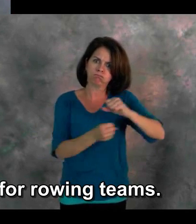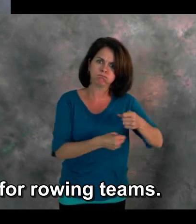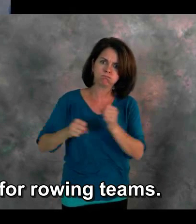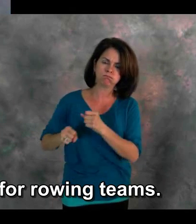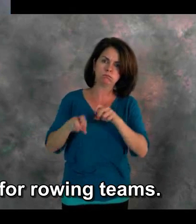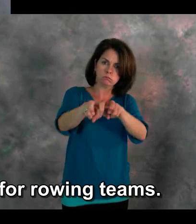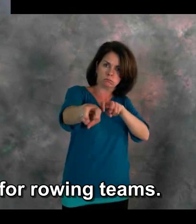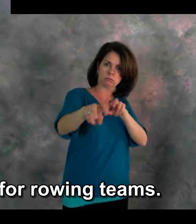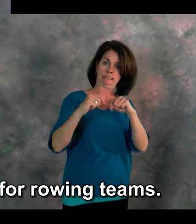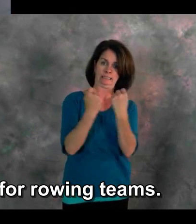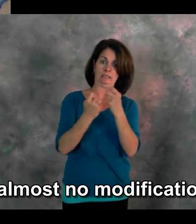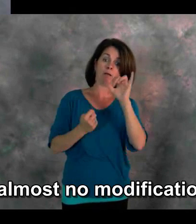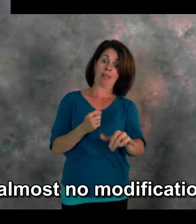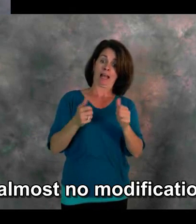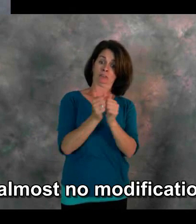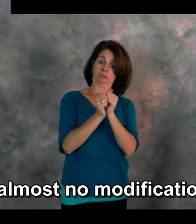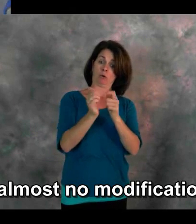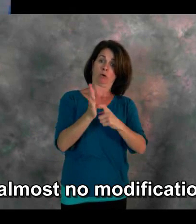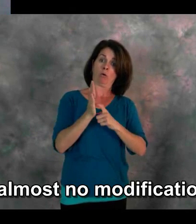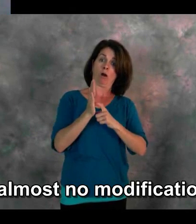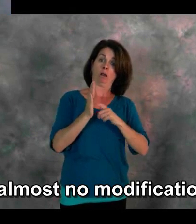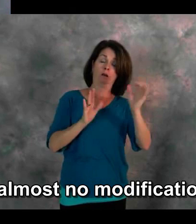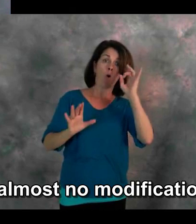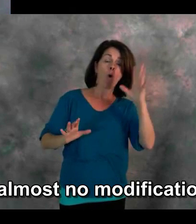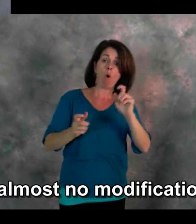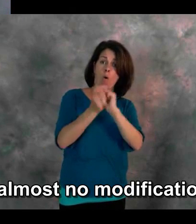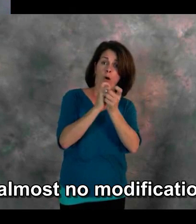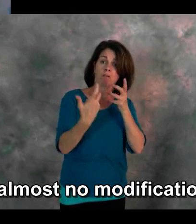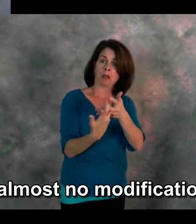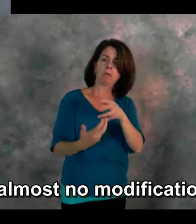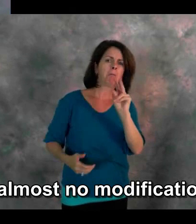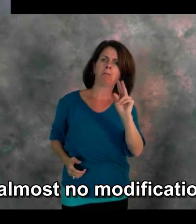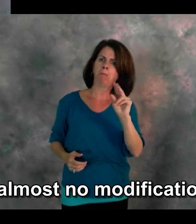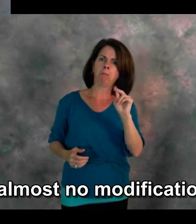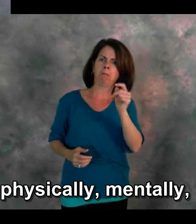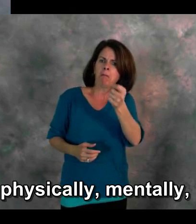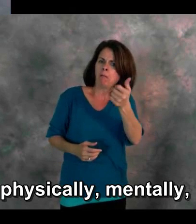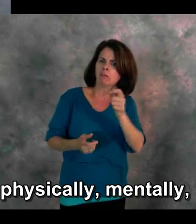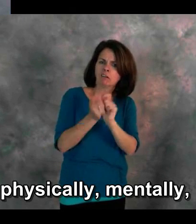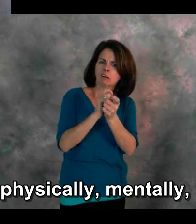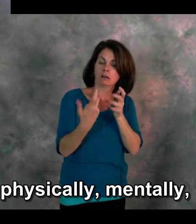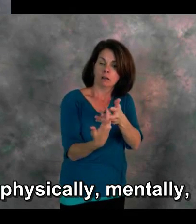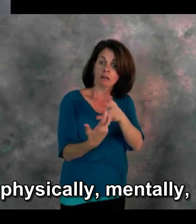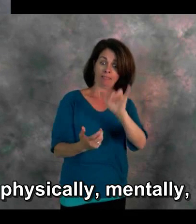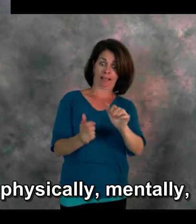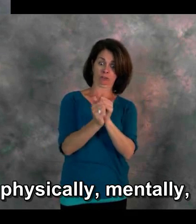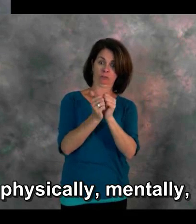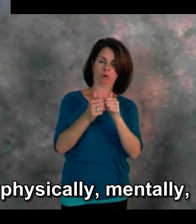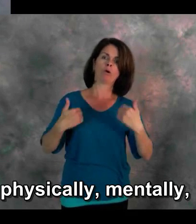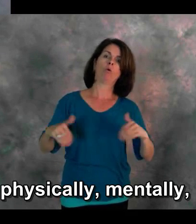for rowing teams. And that's a sport that requires almost no modifications. It is a challenging